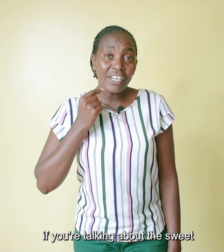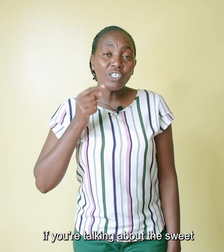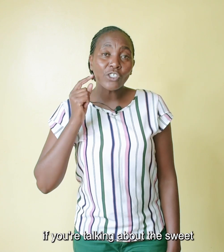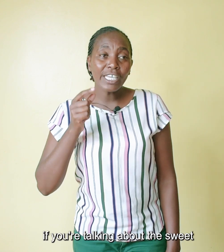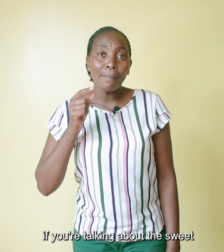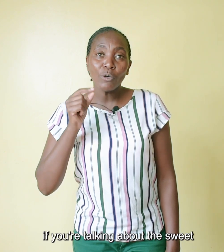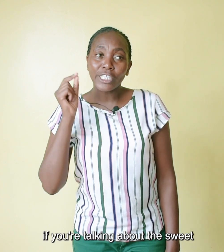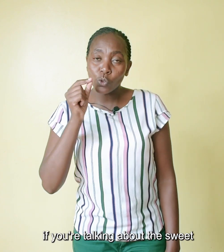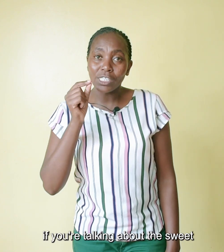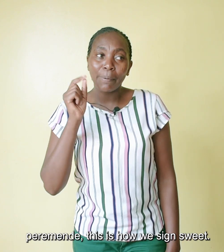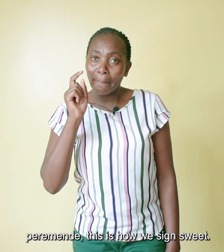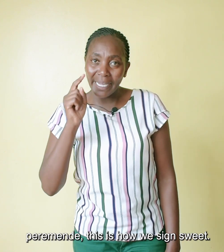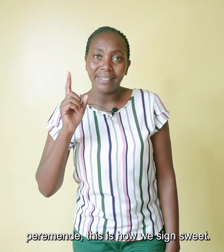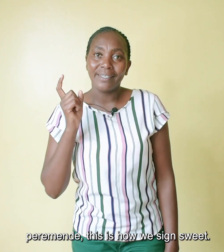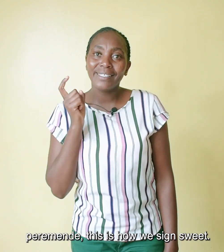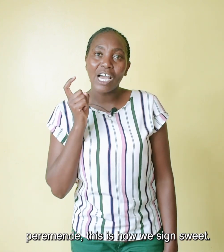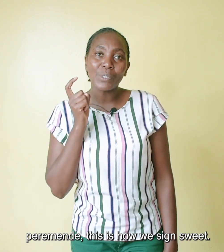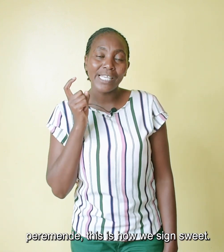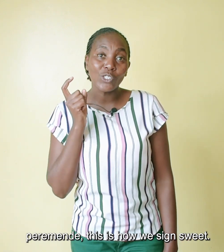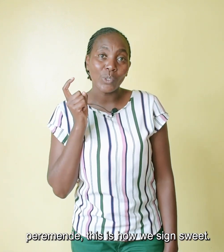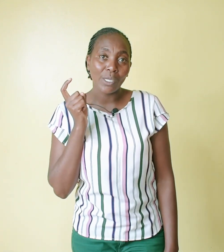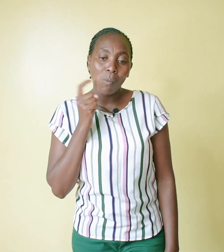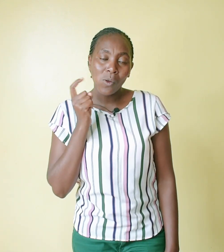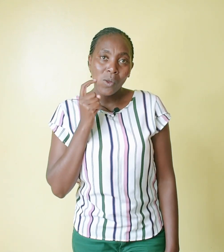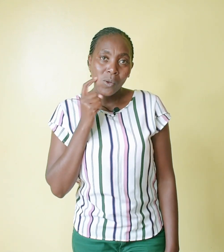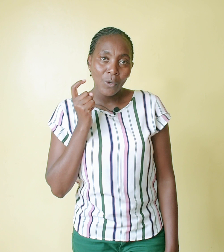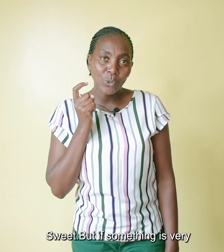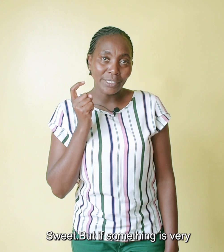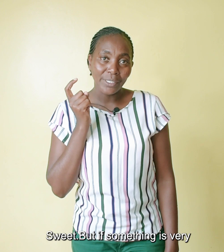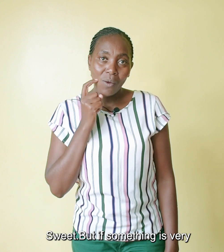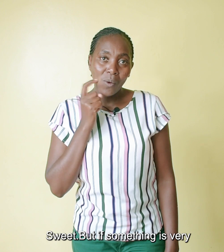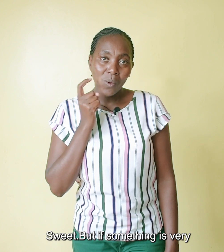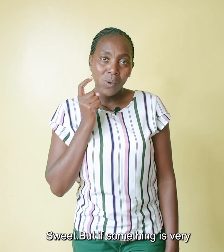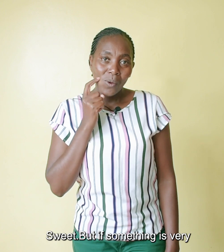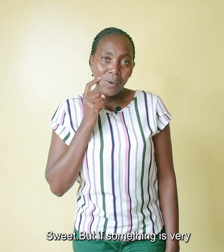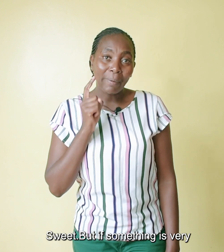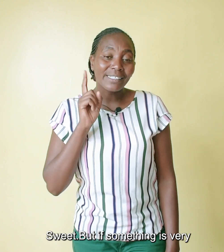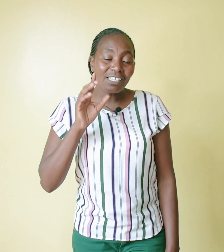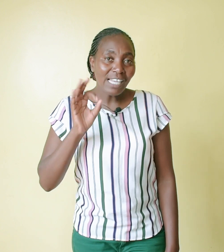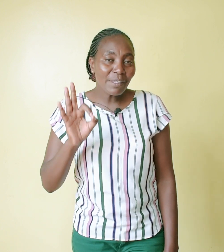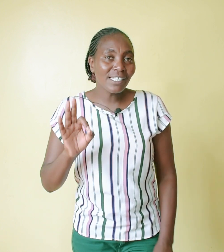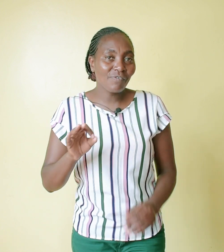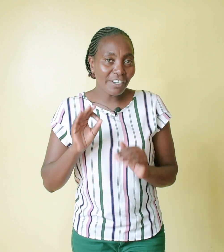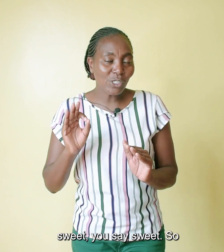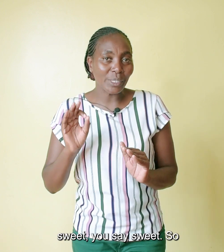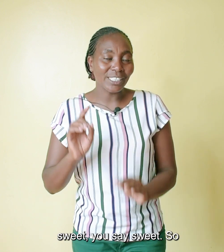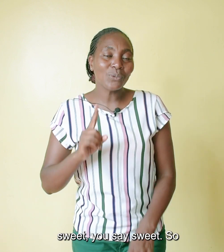if you're talking about the sweet peremende, this is how we sign sweet. Sweet. But if something is very sweet, you